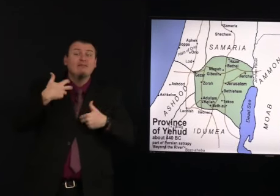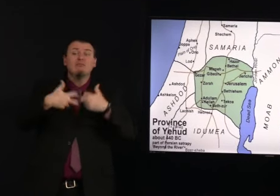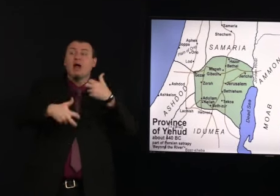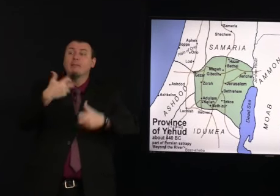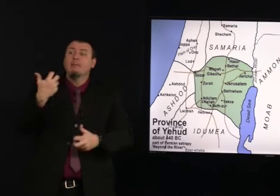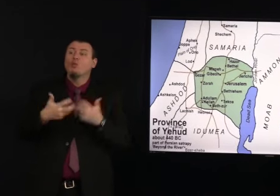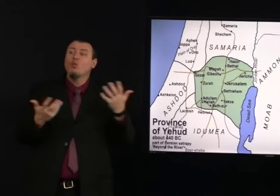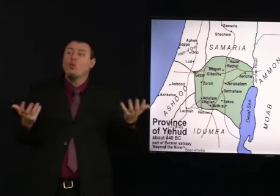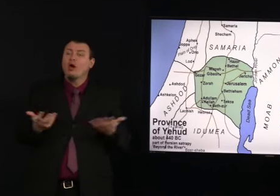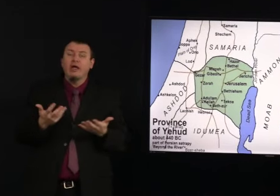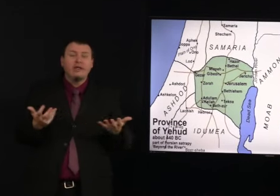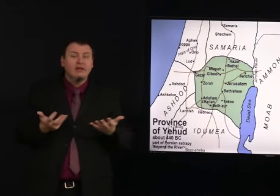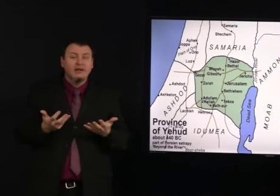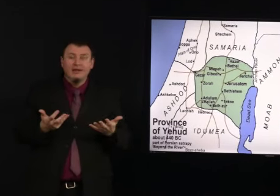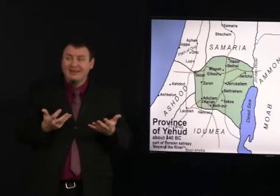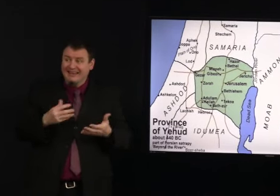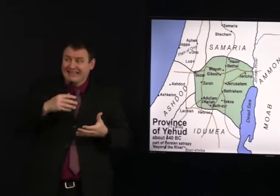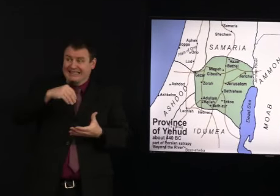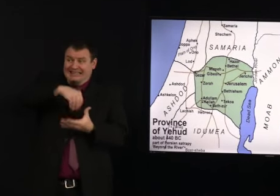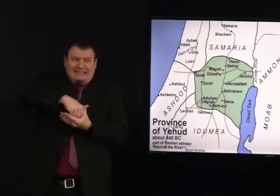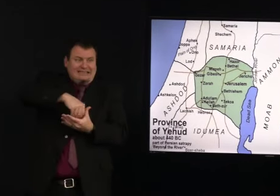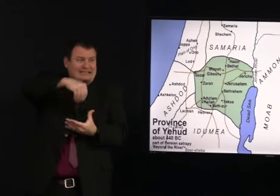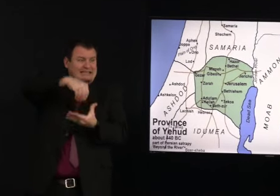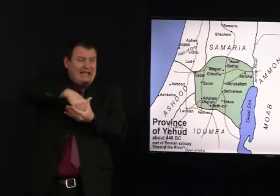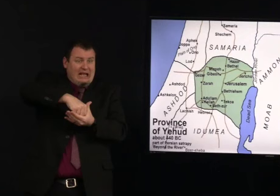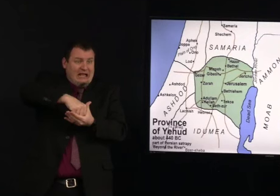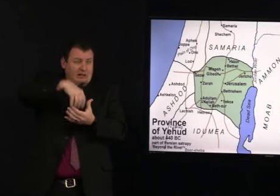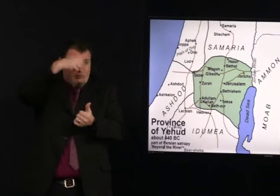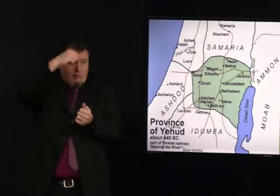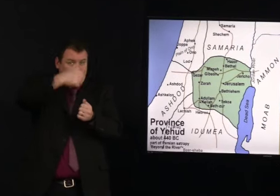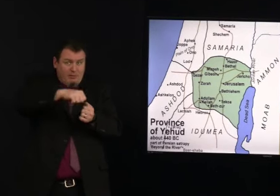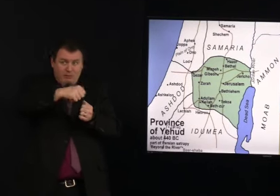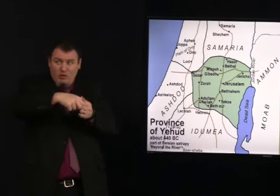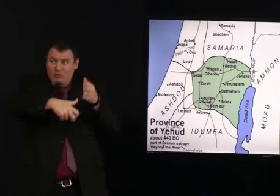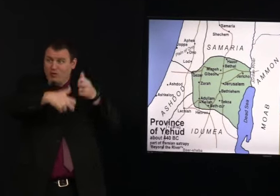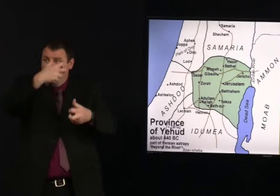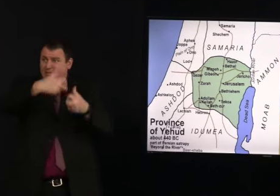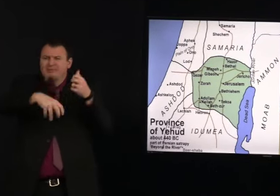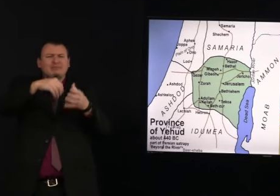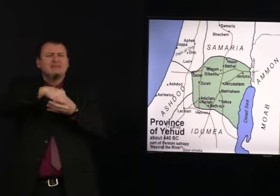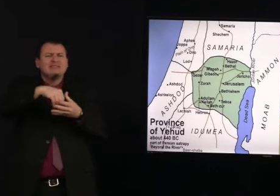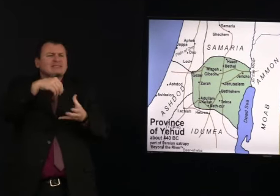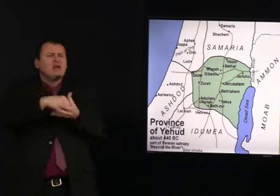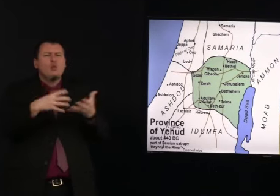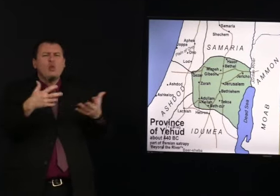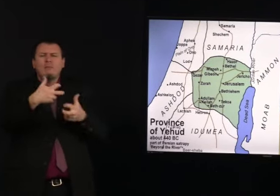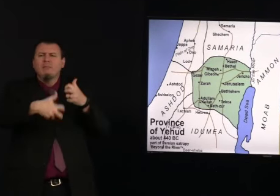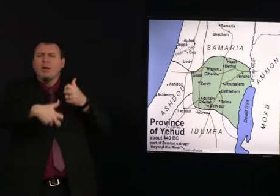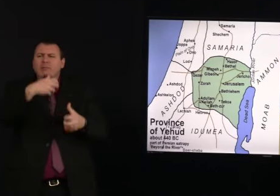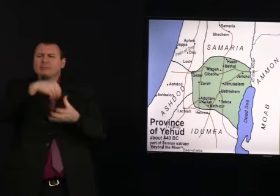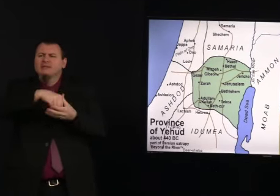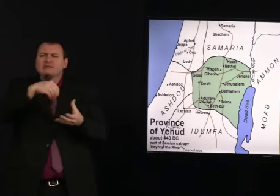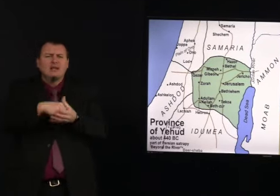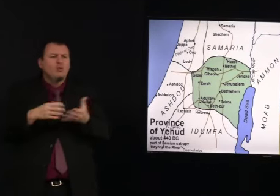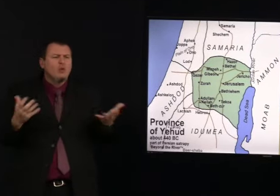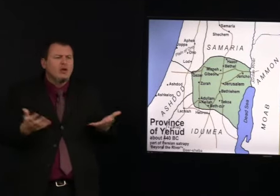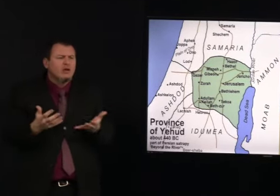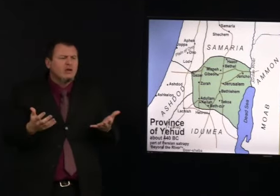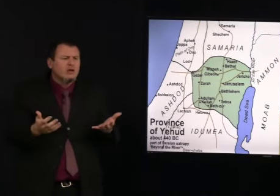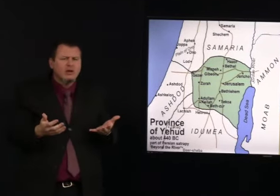work. And then last week, we saw another problem amongst the people. Oh,